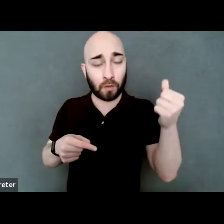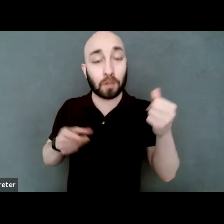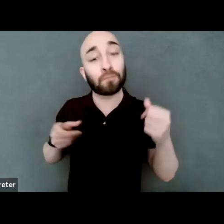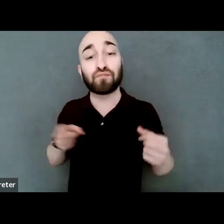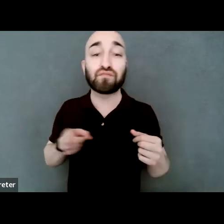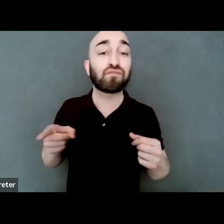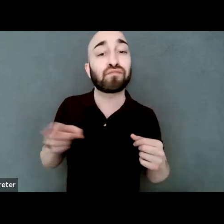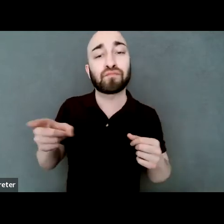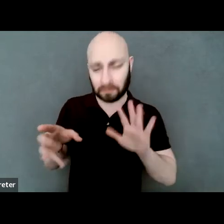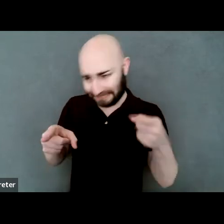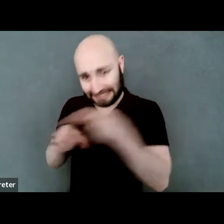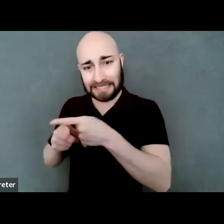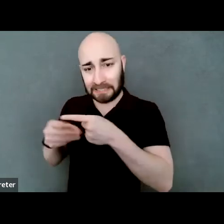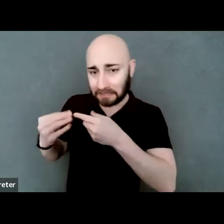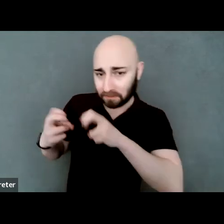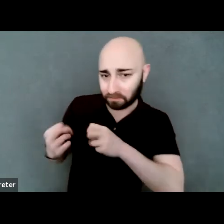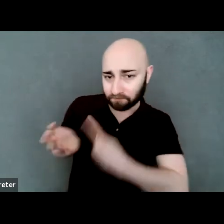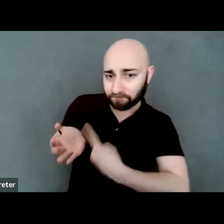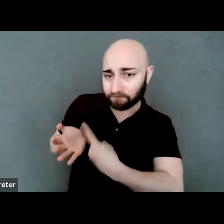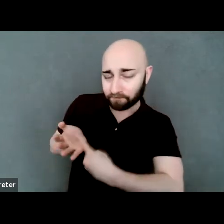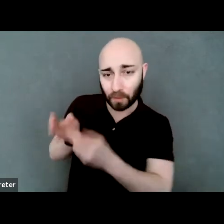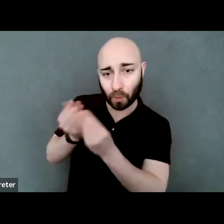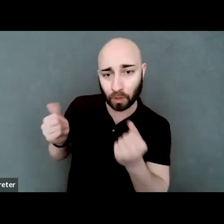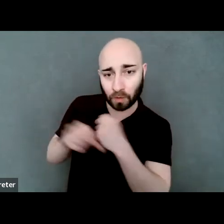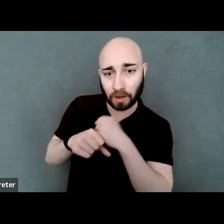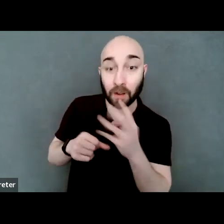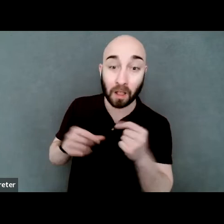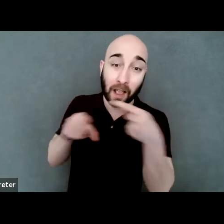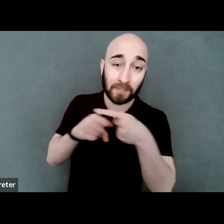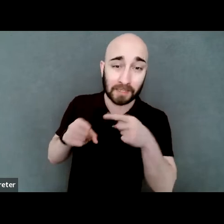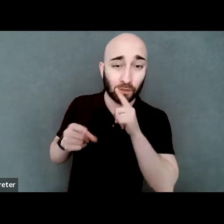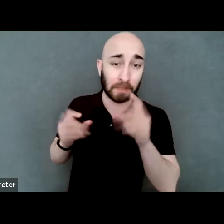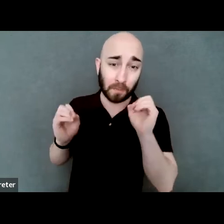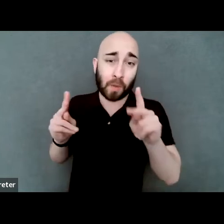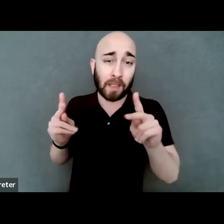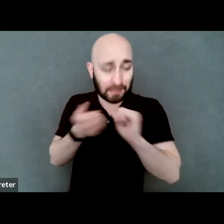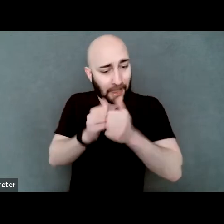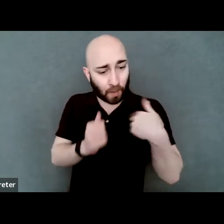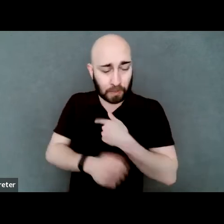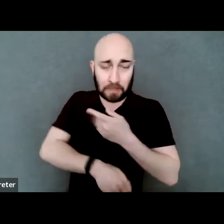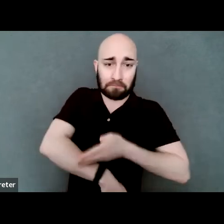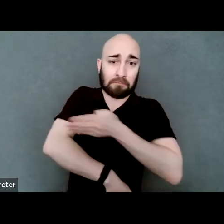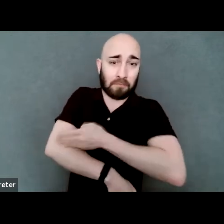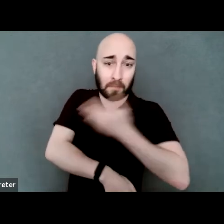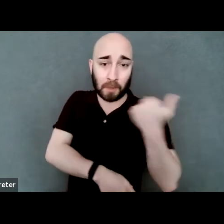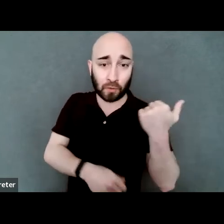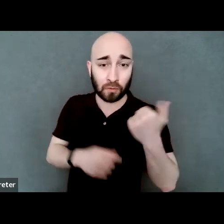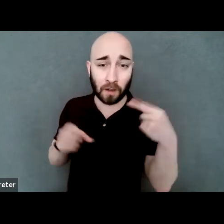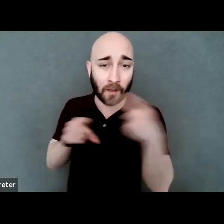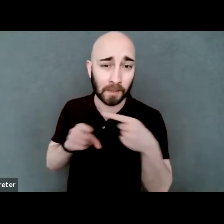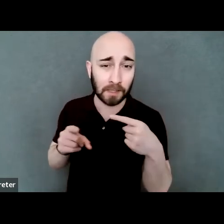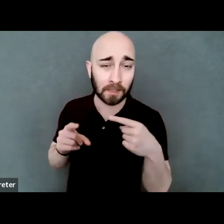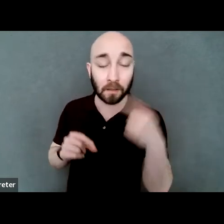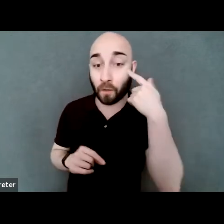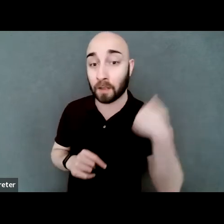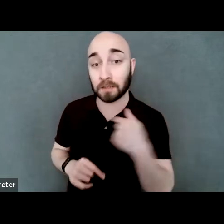being able to work it out. Conflict is okay. That's actually how we become better or do better. So for us, that was